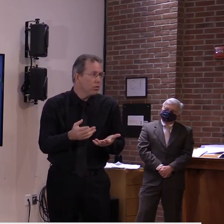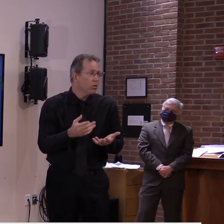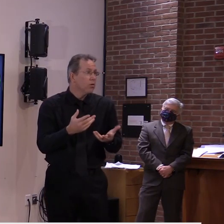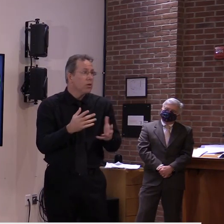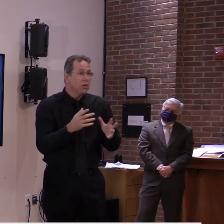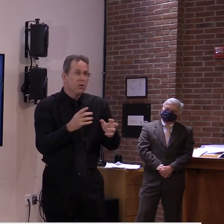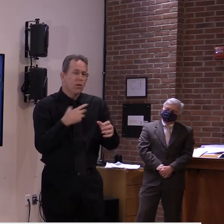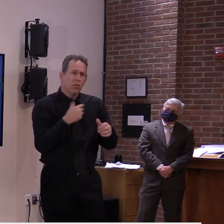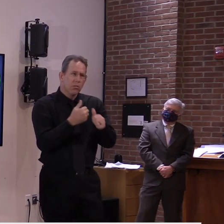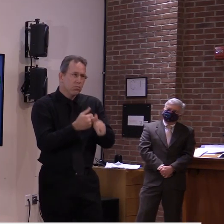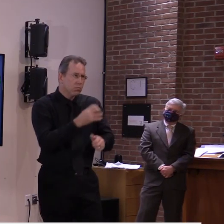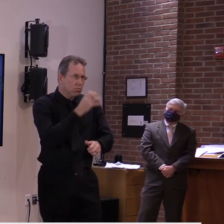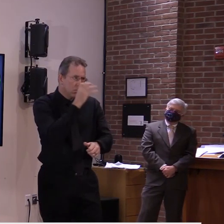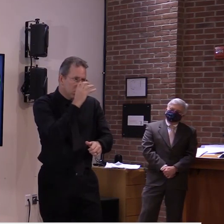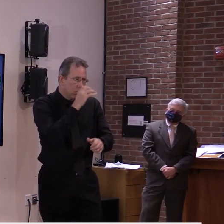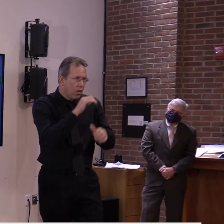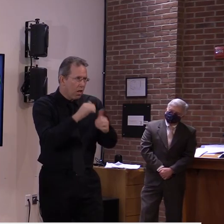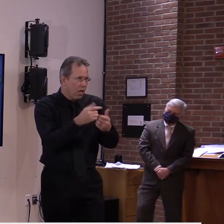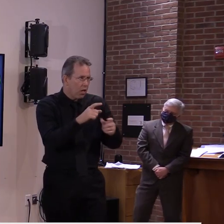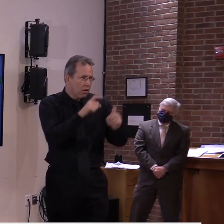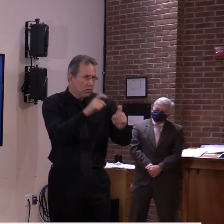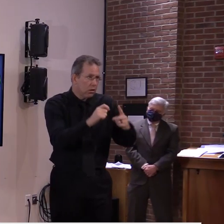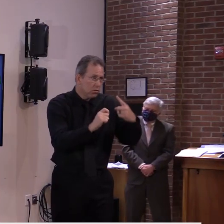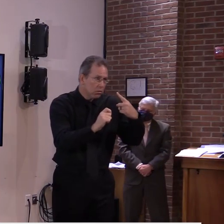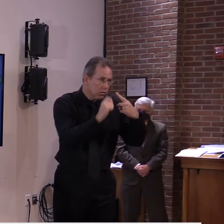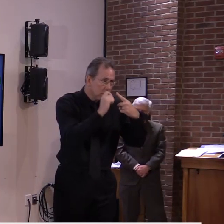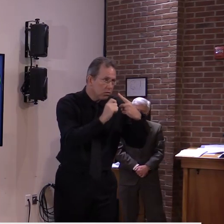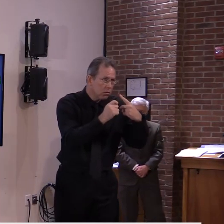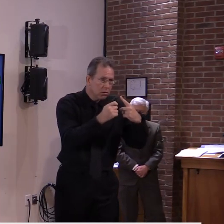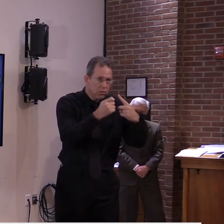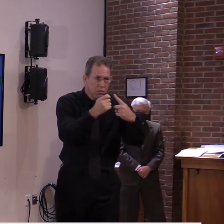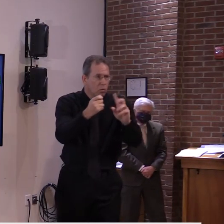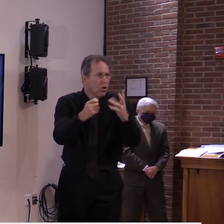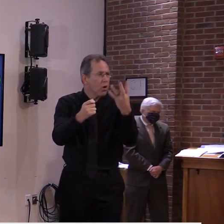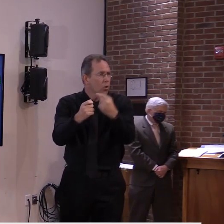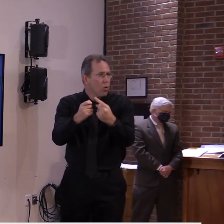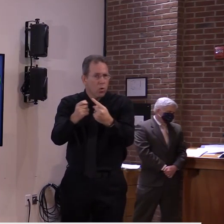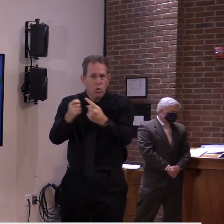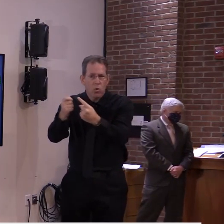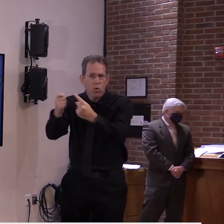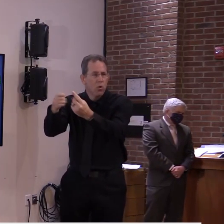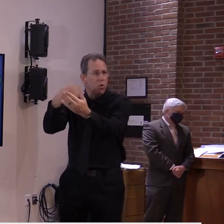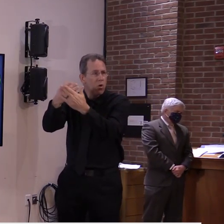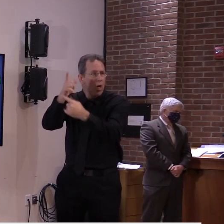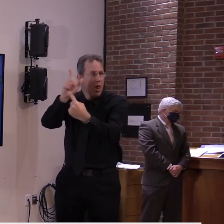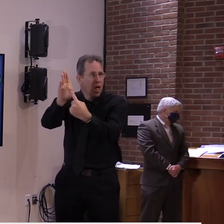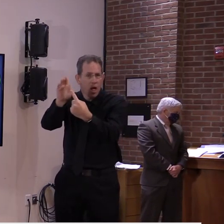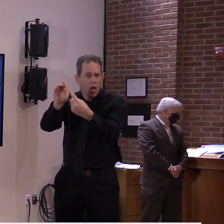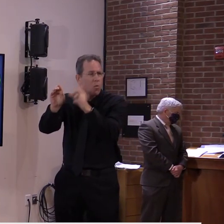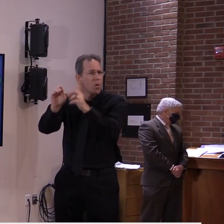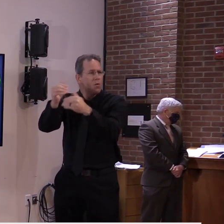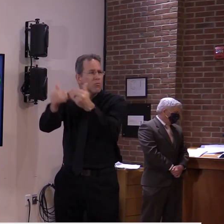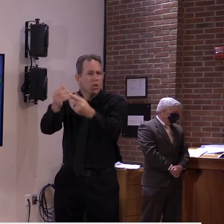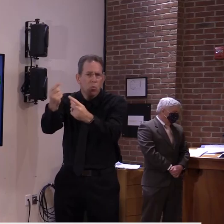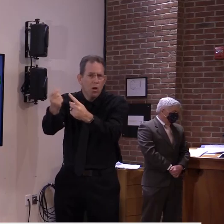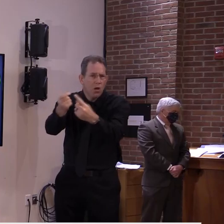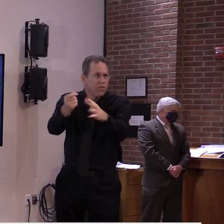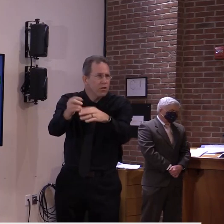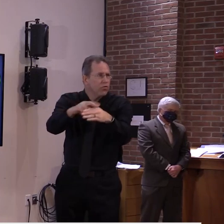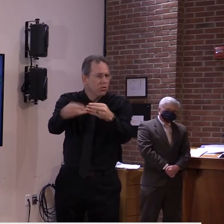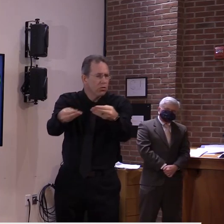of the labs that different healthcare providers throughout the state use, as well as what we use for our own state